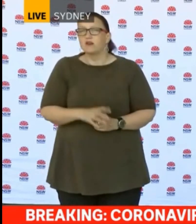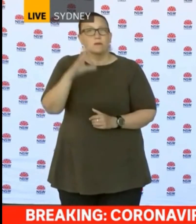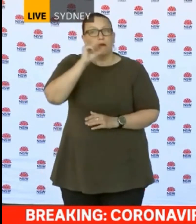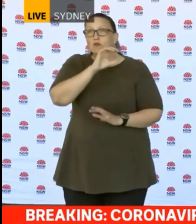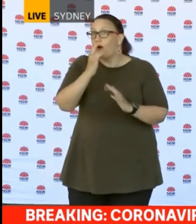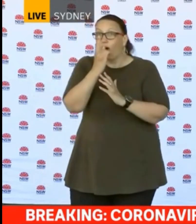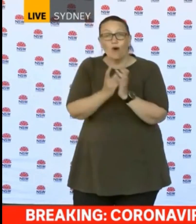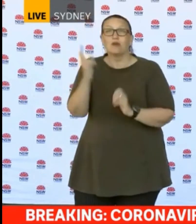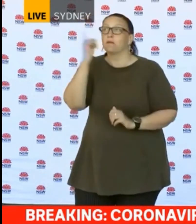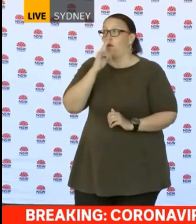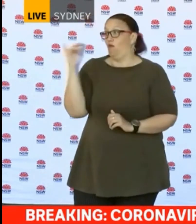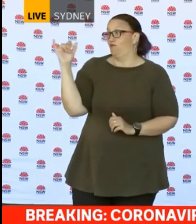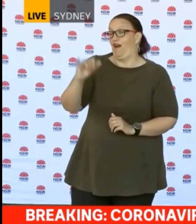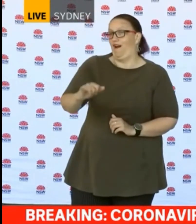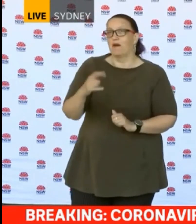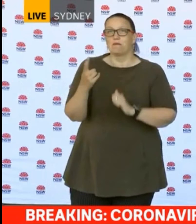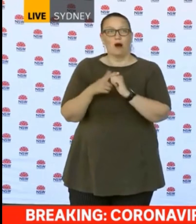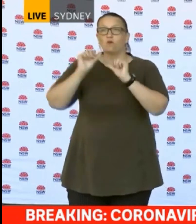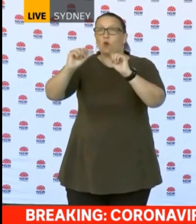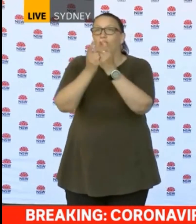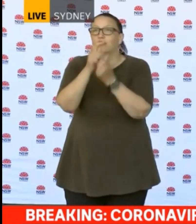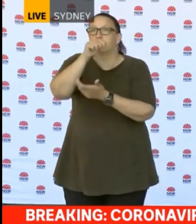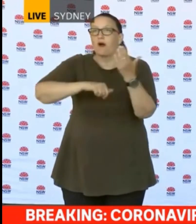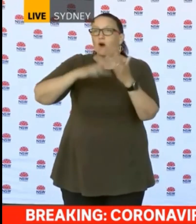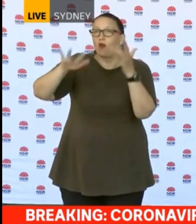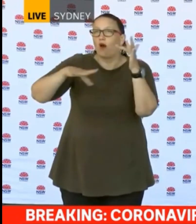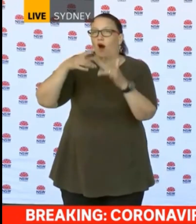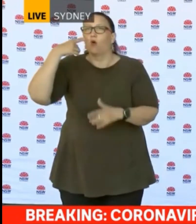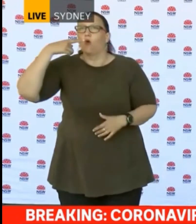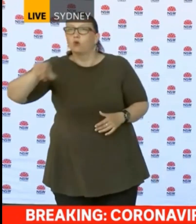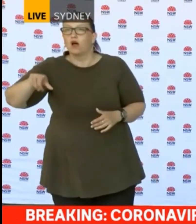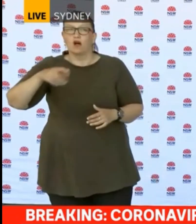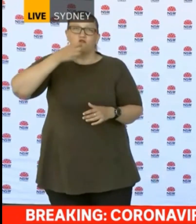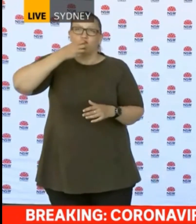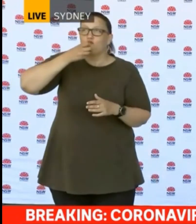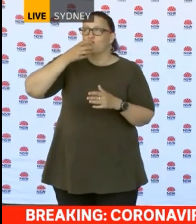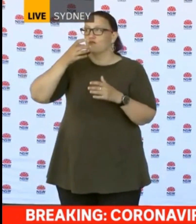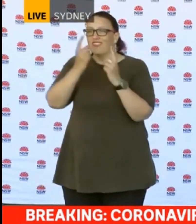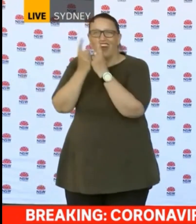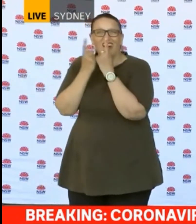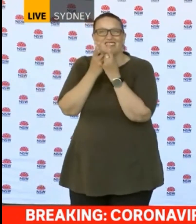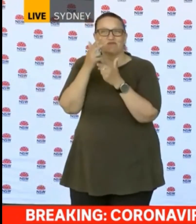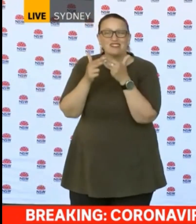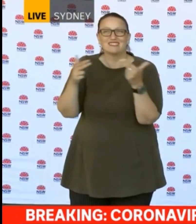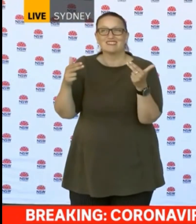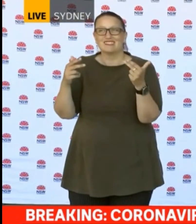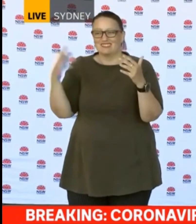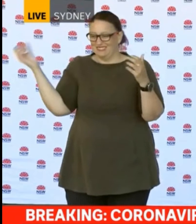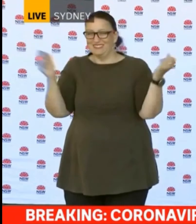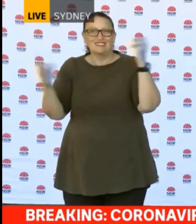and post-COVID, we want to make sure we're in a strong position to be able to resume those flights, especially as the vaccine is rolled out, especially as many nations are now